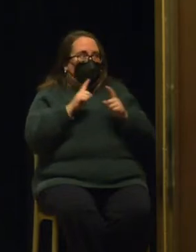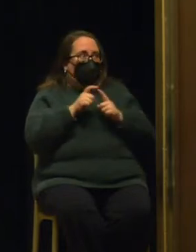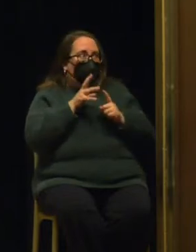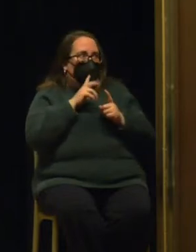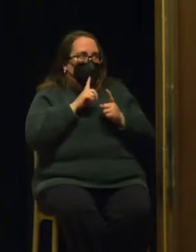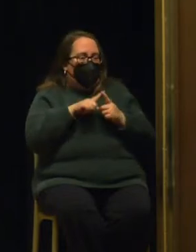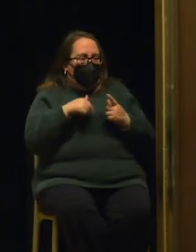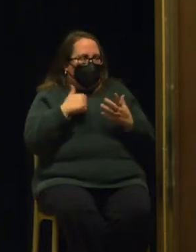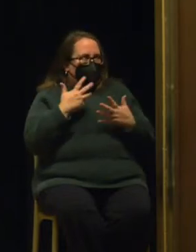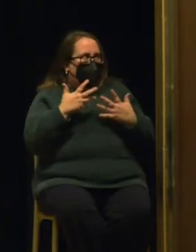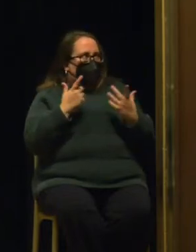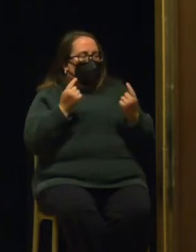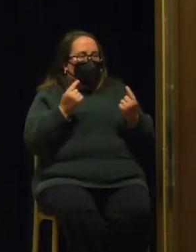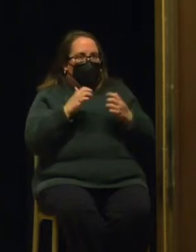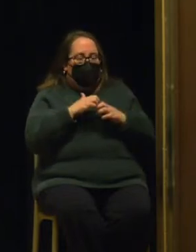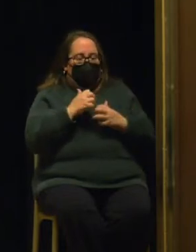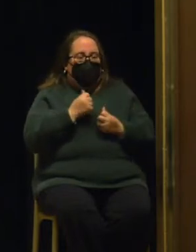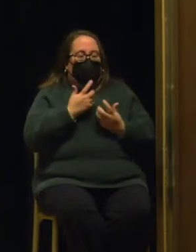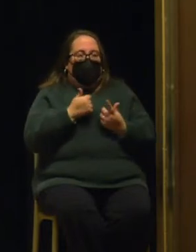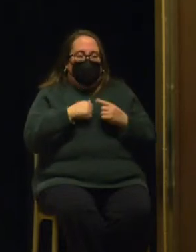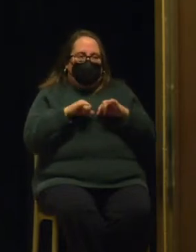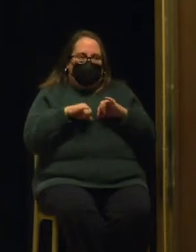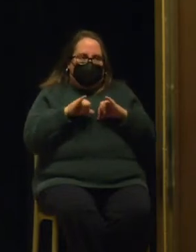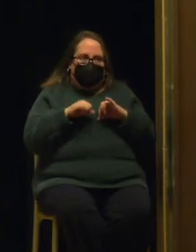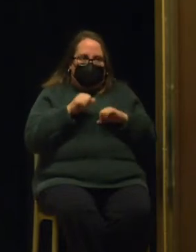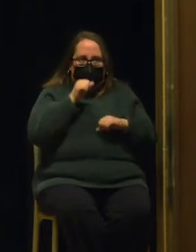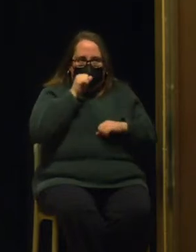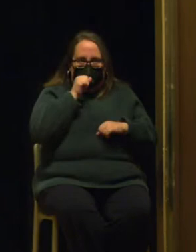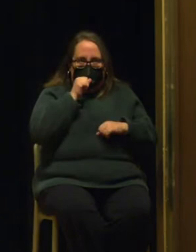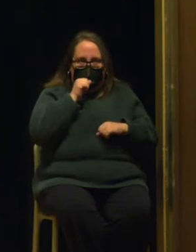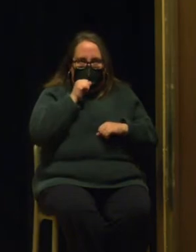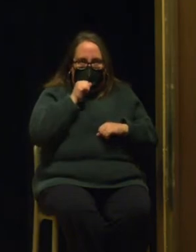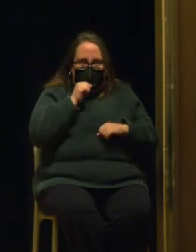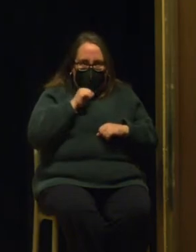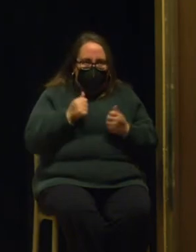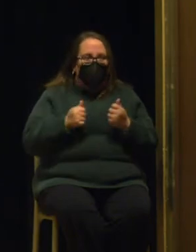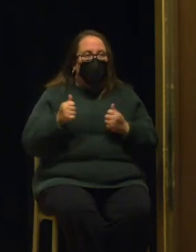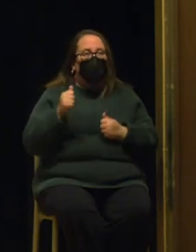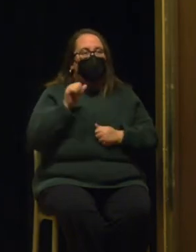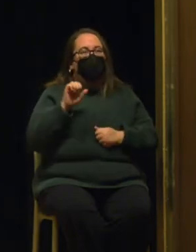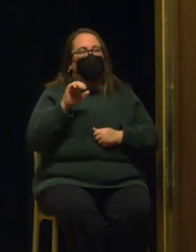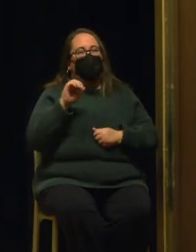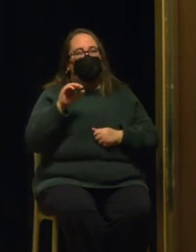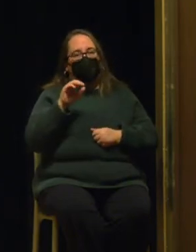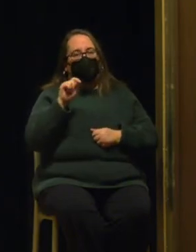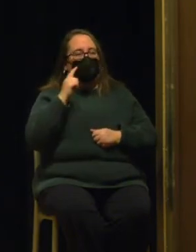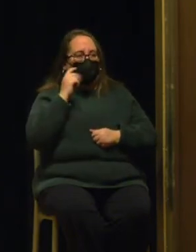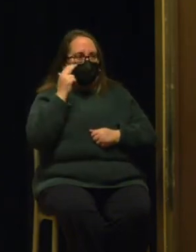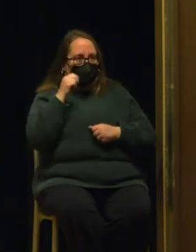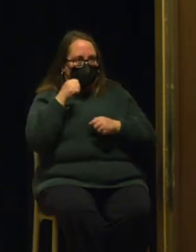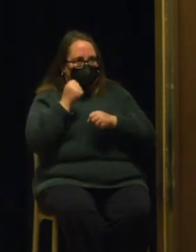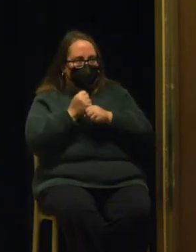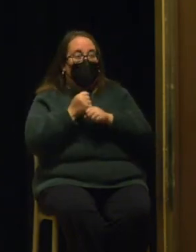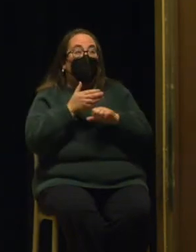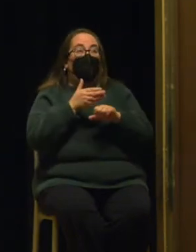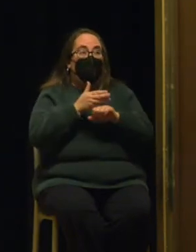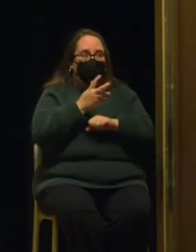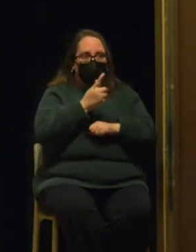And so anyway, I hung on and I finally made it to be CEO and I was CEO for 13 years after he